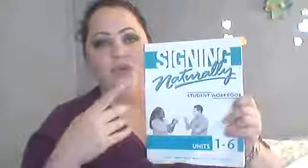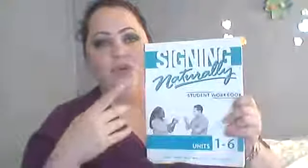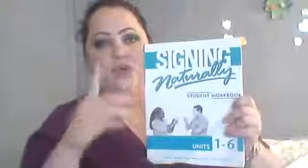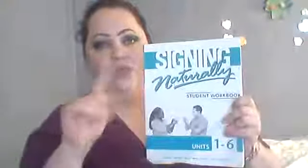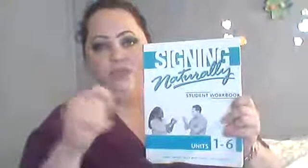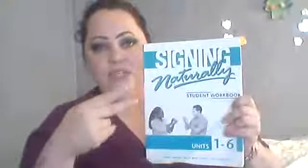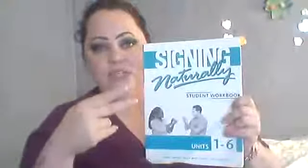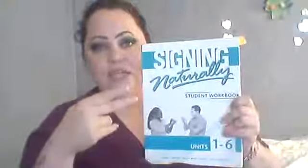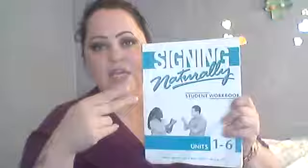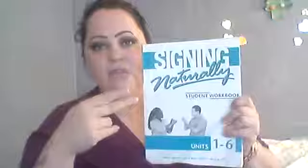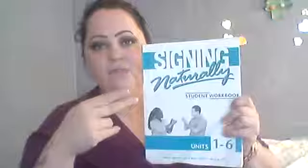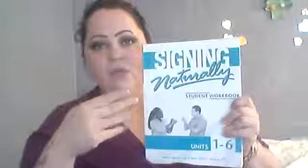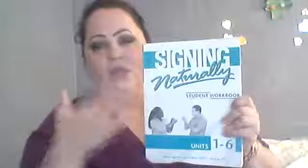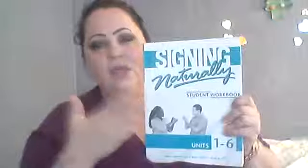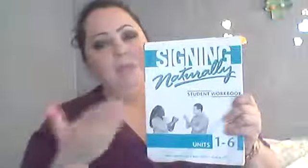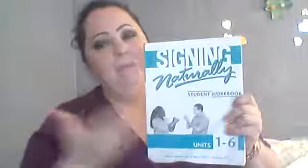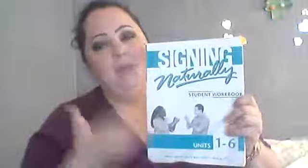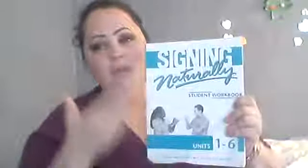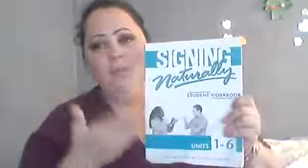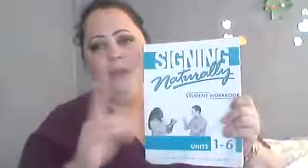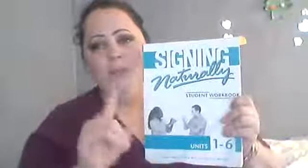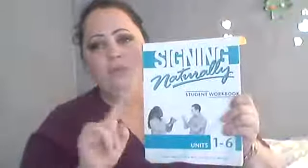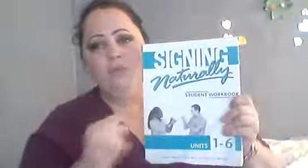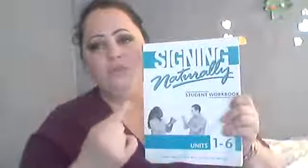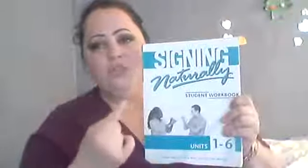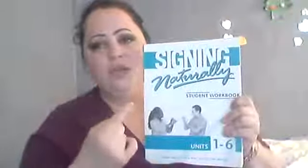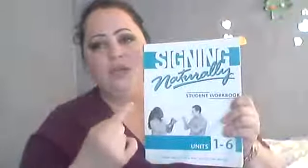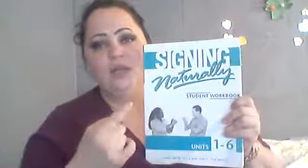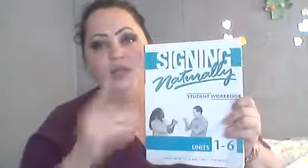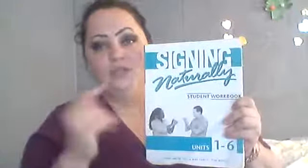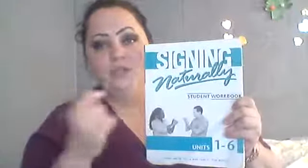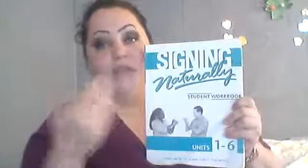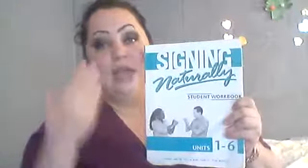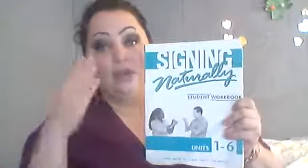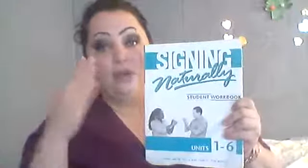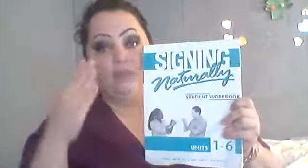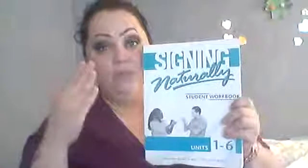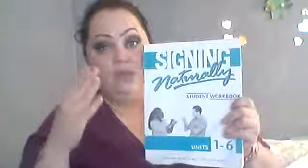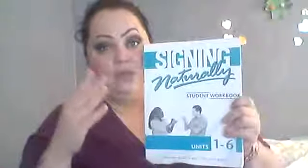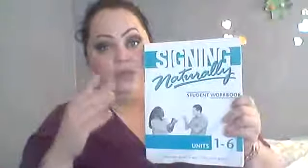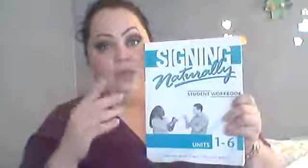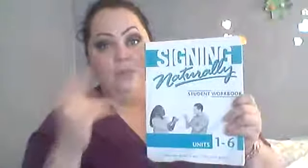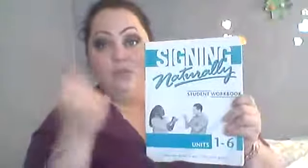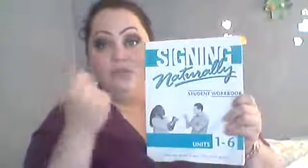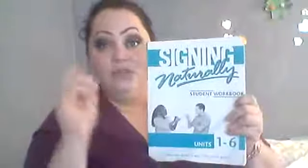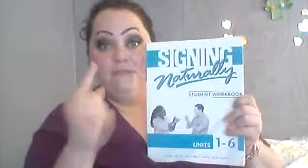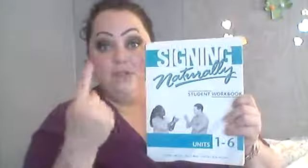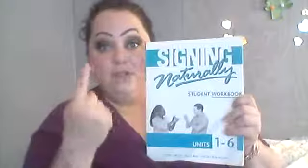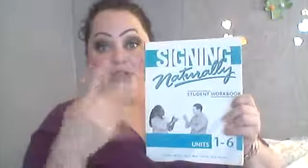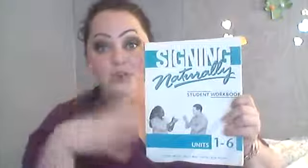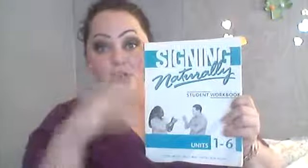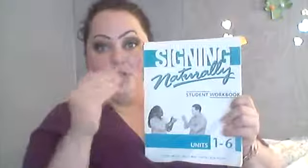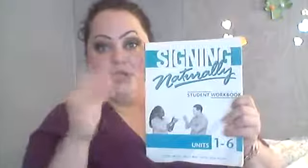either Thursday, maybe we will start it on Tuesday. I don't know. But on Tuesday first, we're going to learn